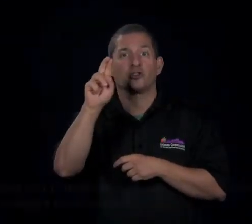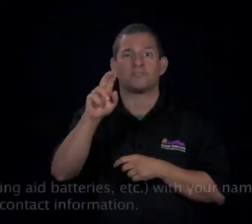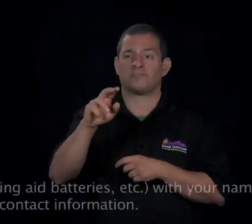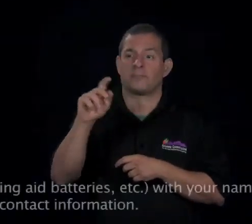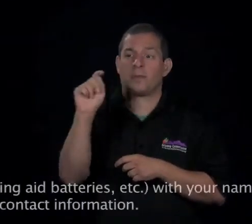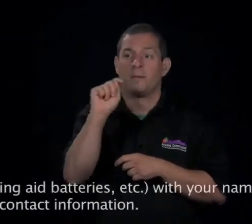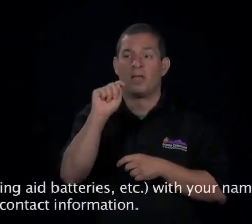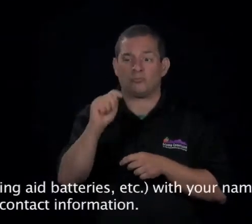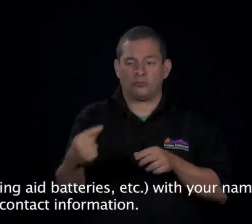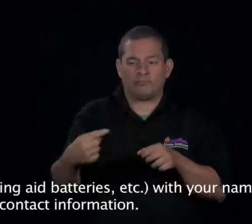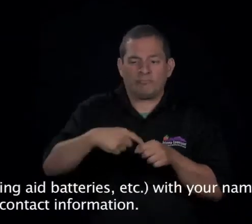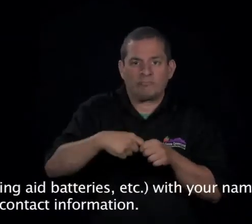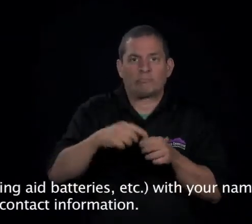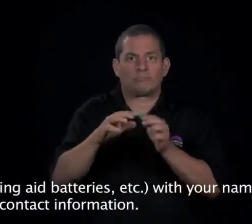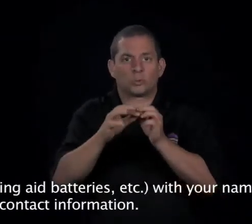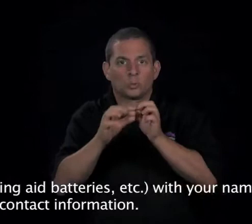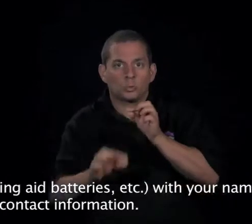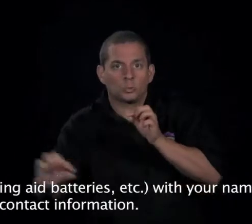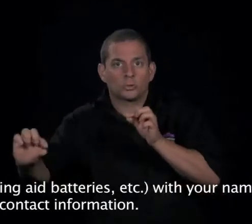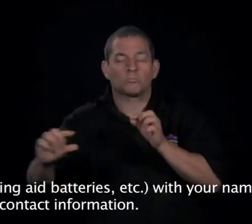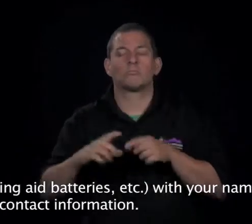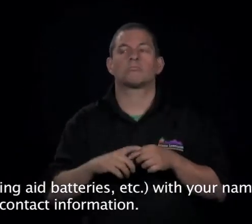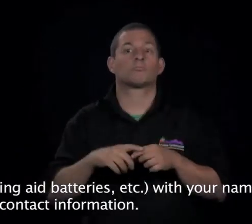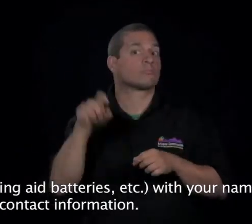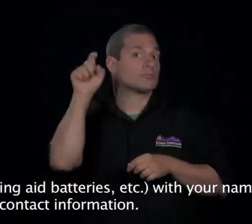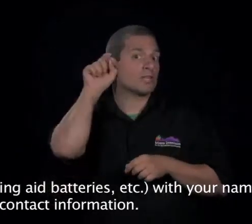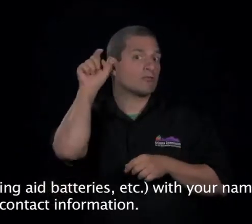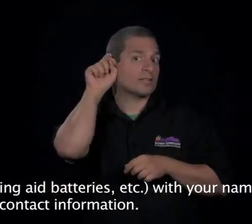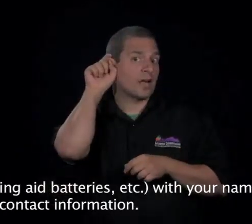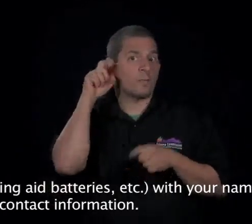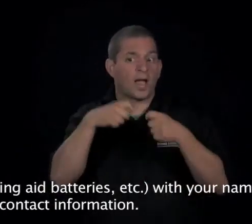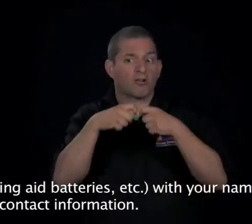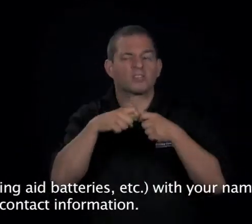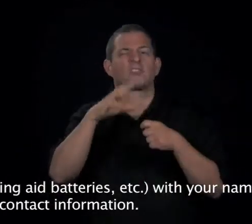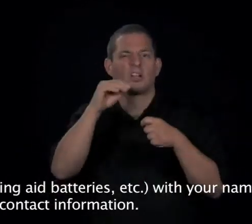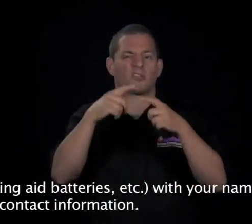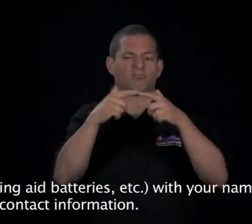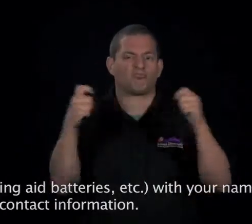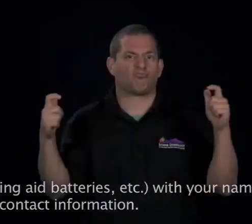hearing aid batteries, etc., with your name and contact information.